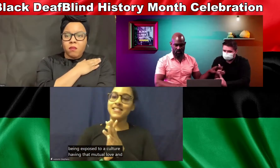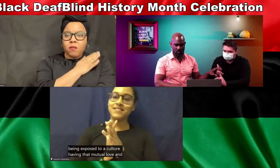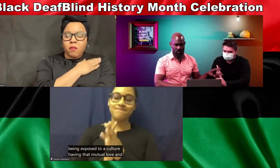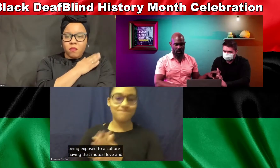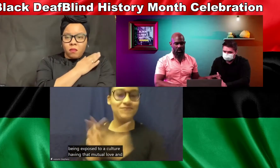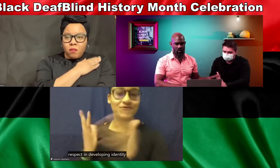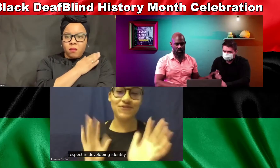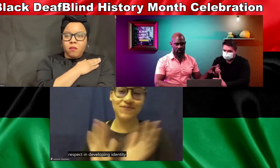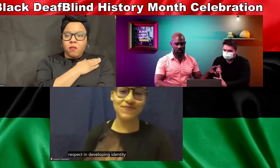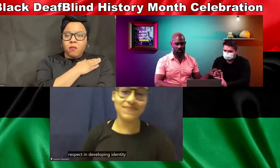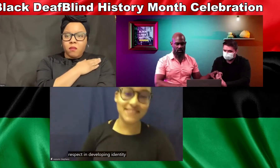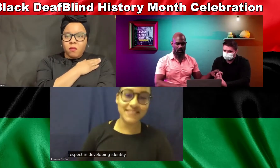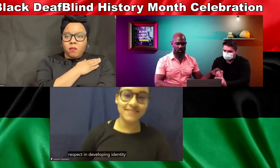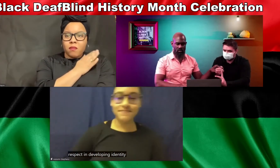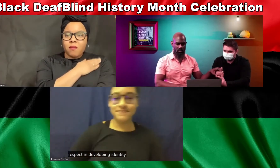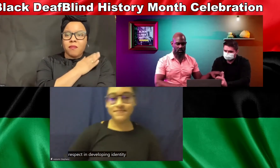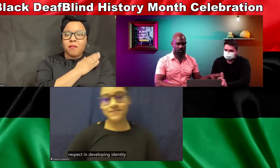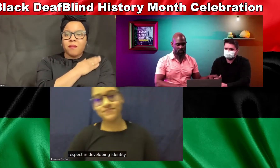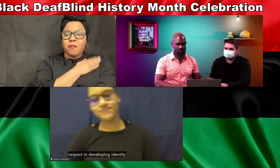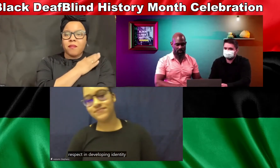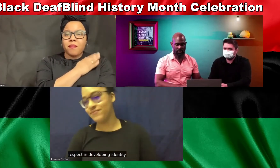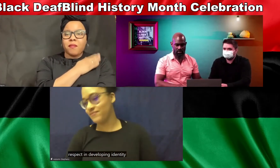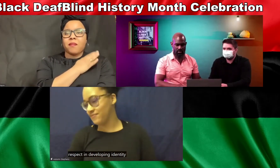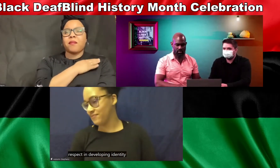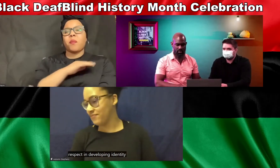having traditions passed on to them.